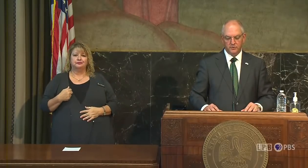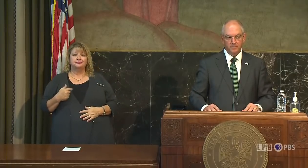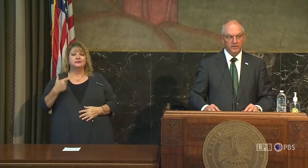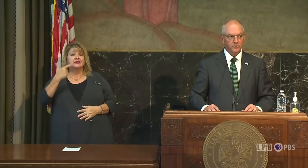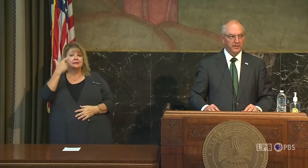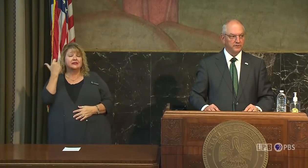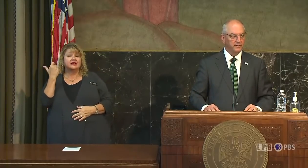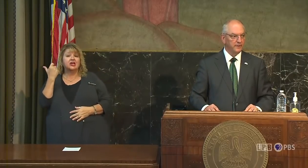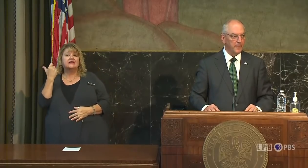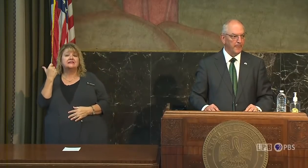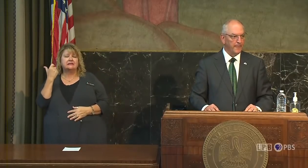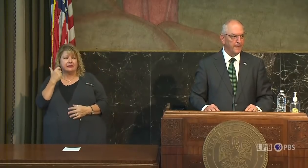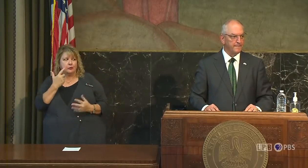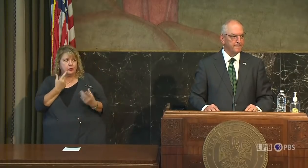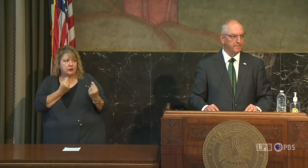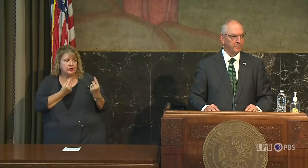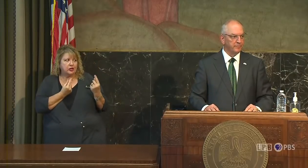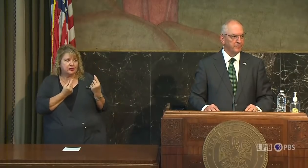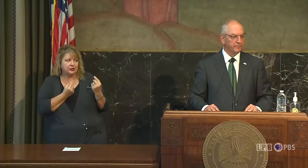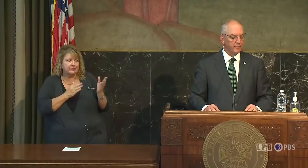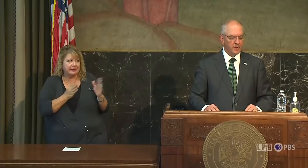Because of the troubling trends,